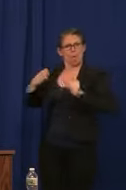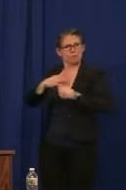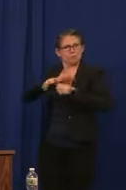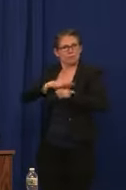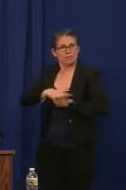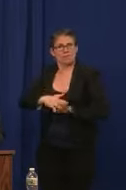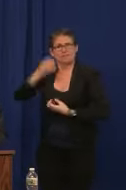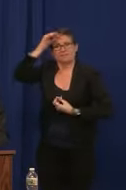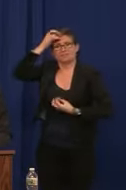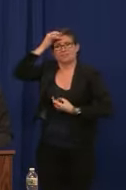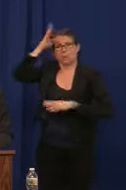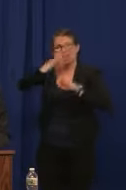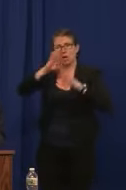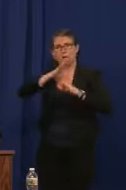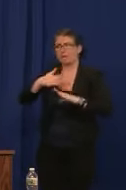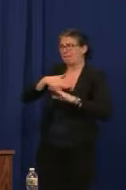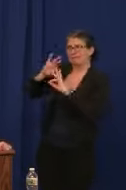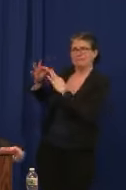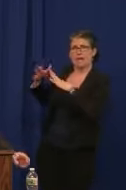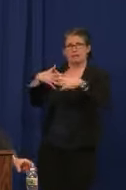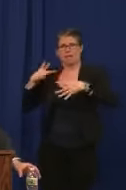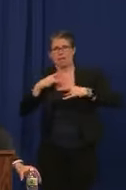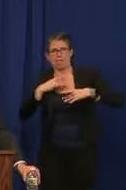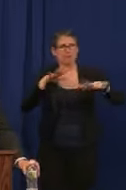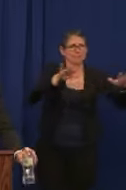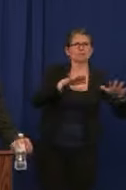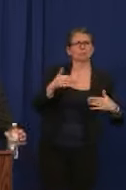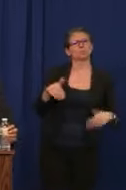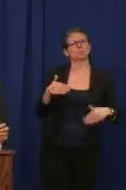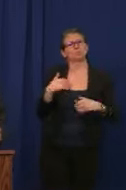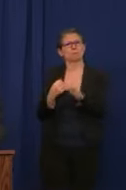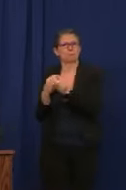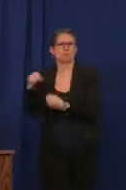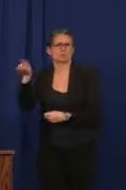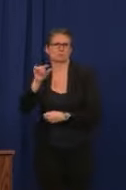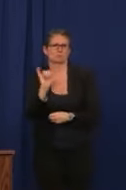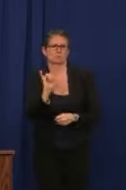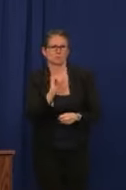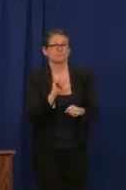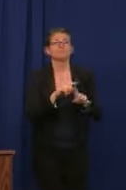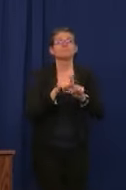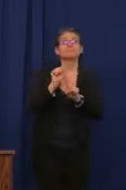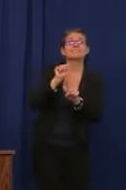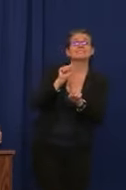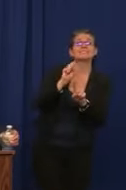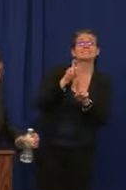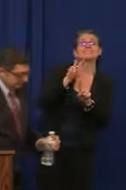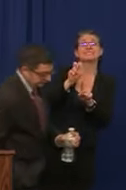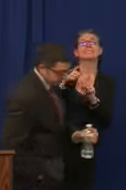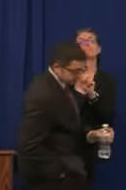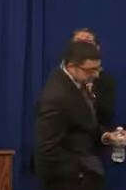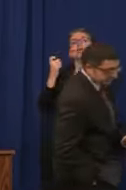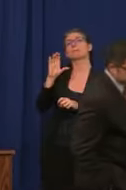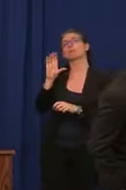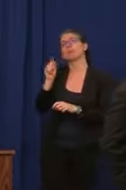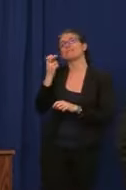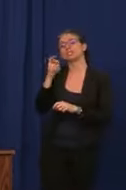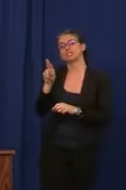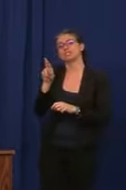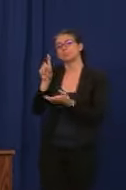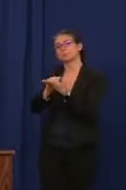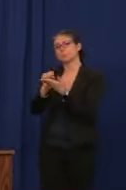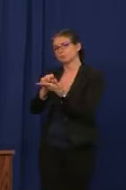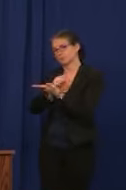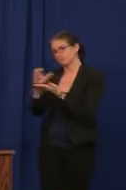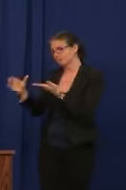Steve Betts from the Courier Gazette. Go ahead, Steve. Yes, thank you. This is a question for Governor Mills. Sure. There was a